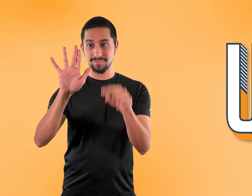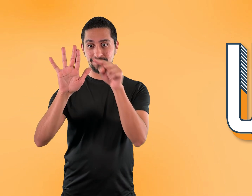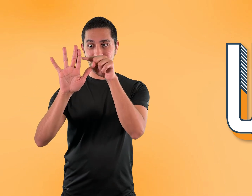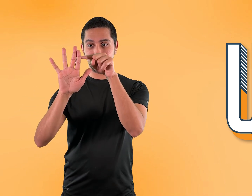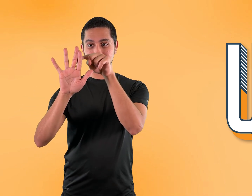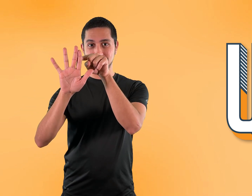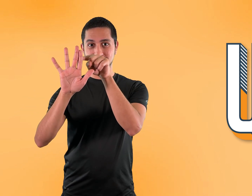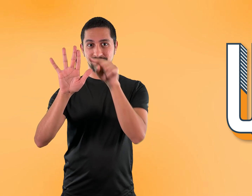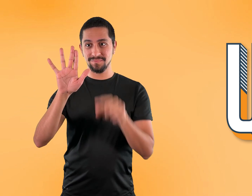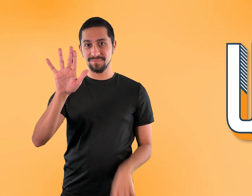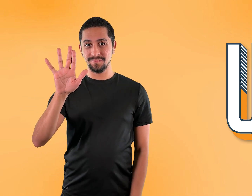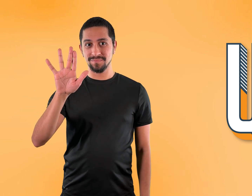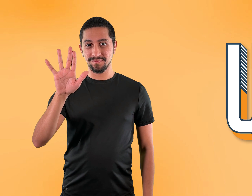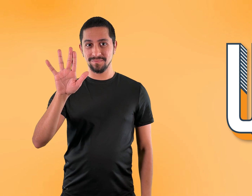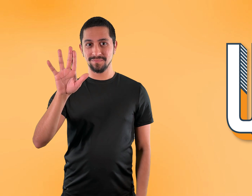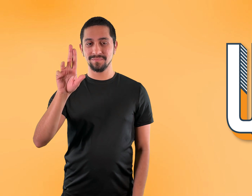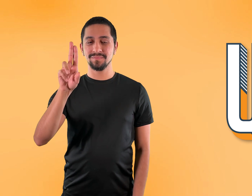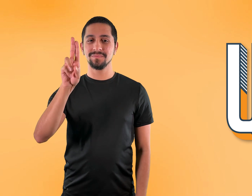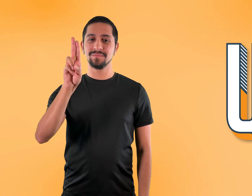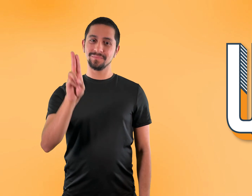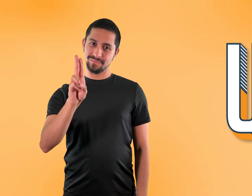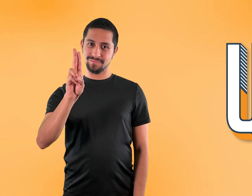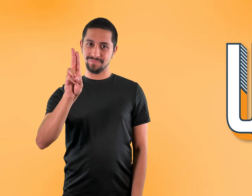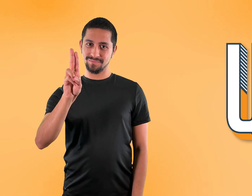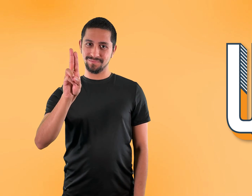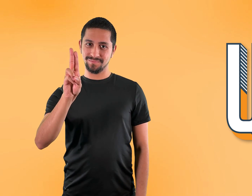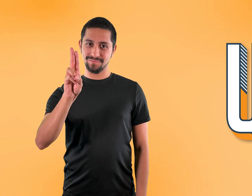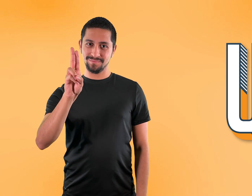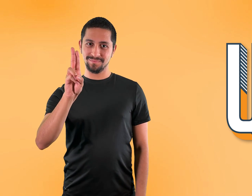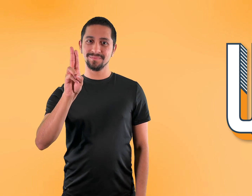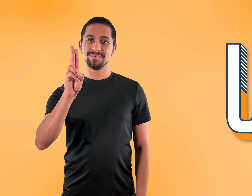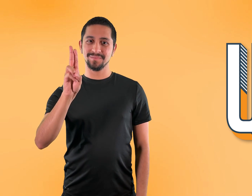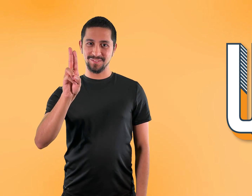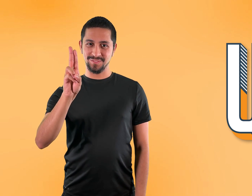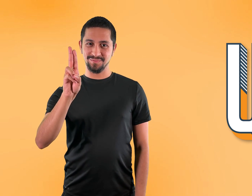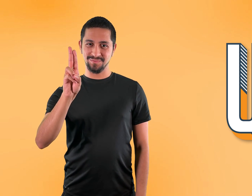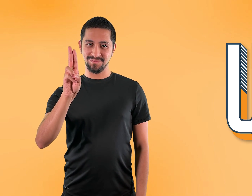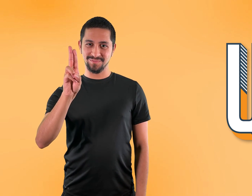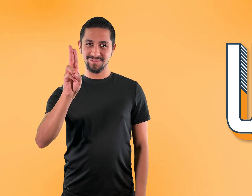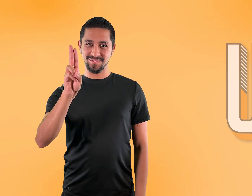up, together, palm facing out. U.